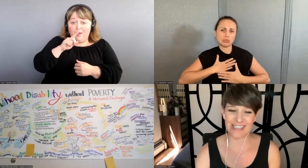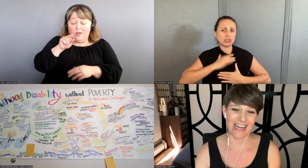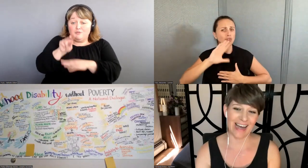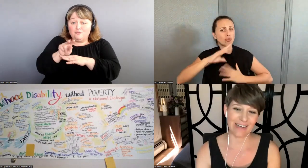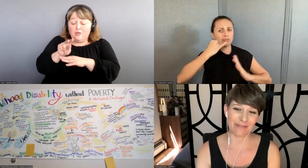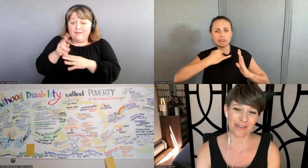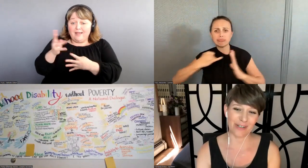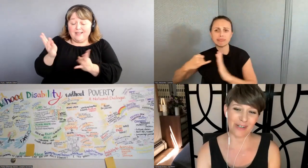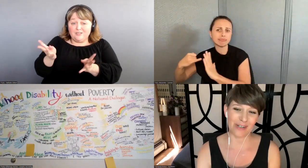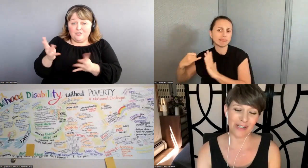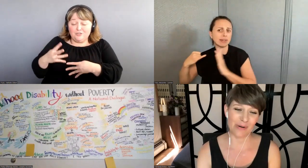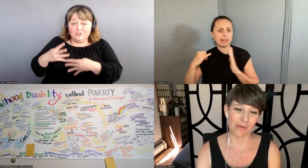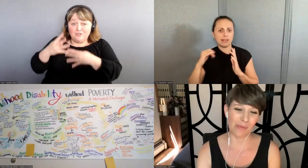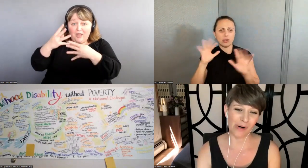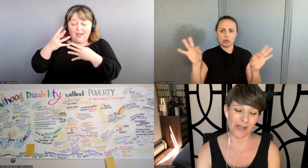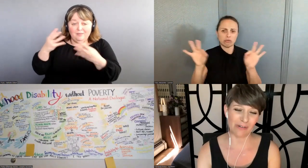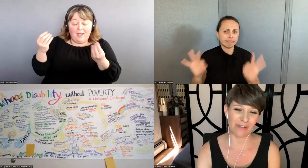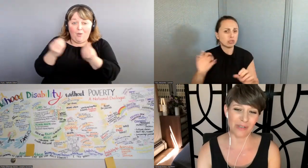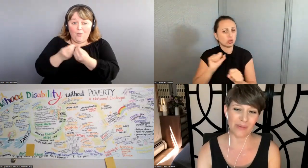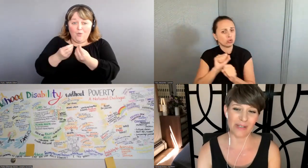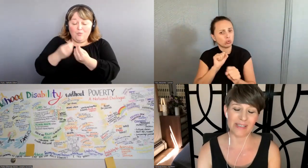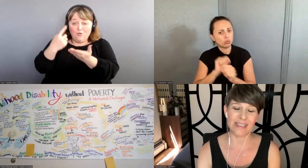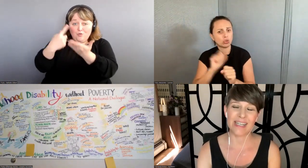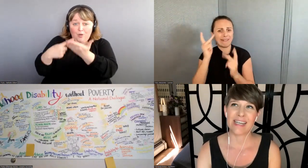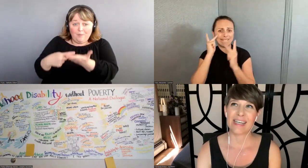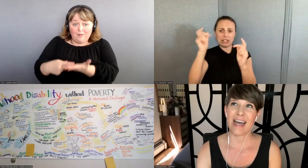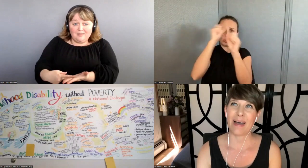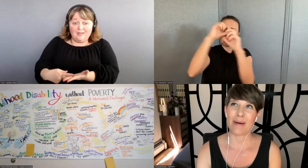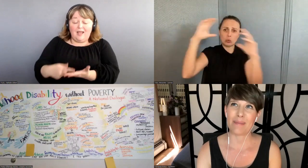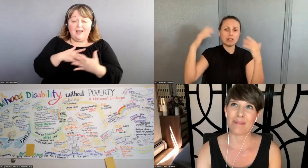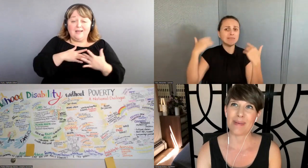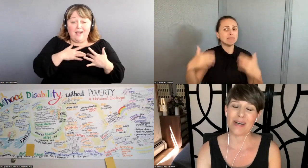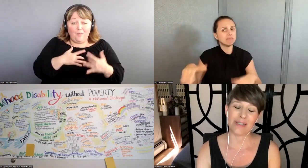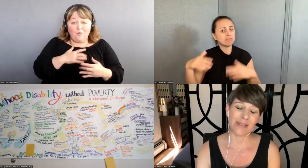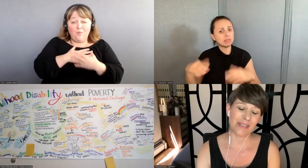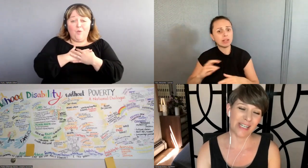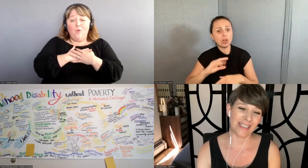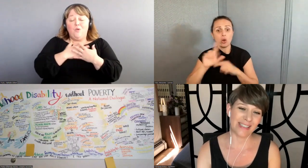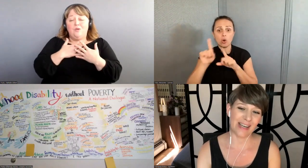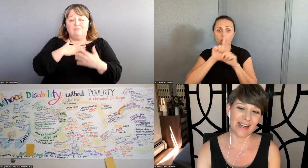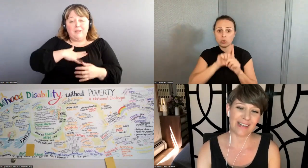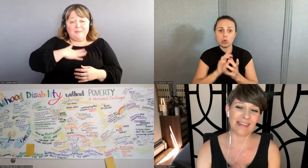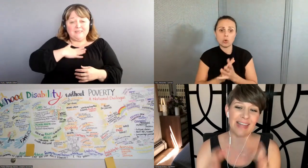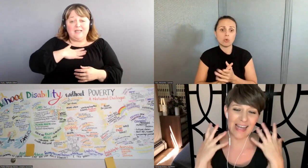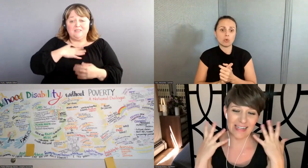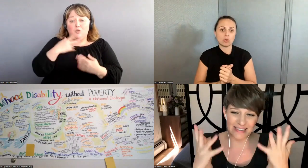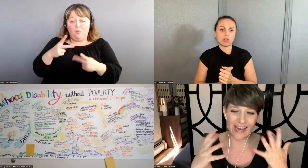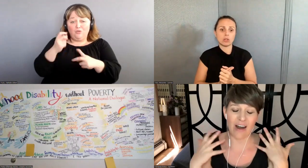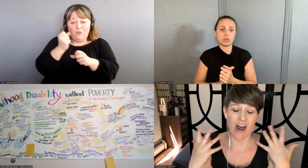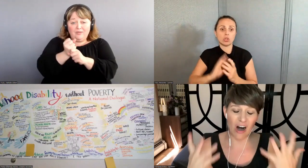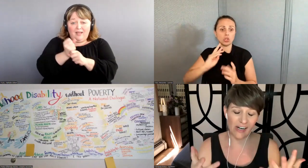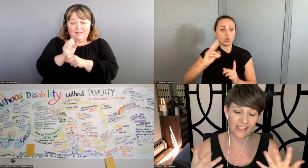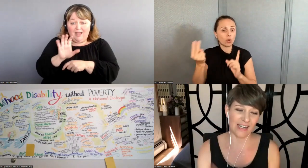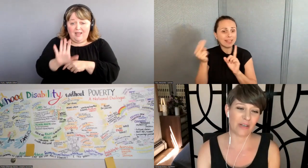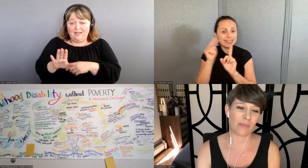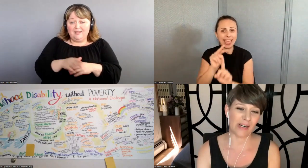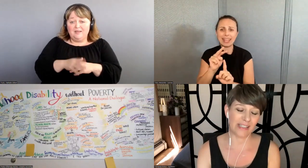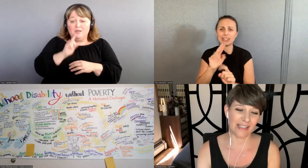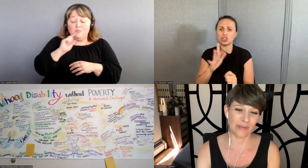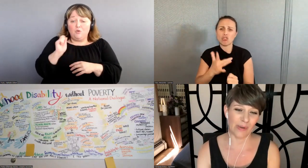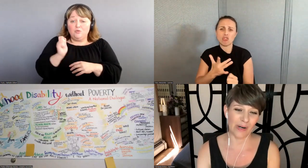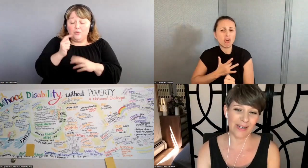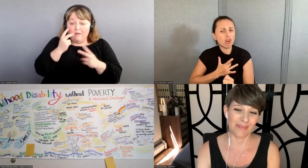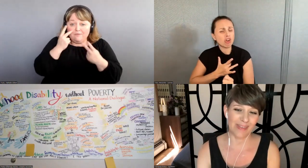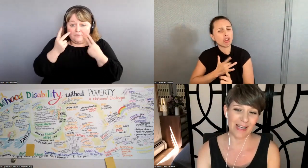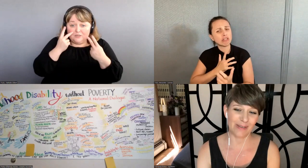in the chat for your work, your visuals, and also just the lens and heart that you bring to